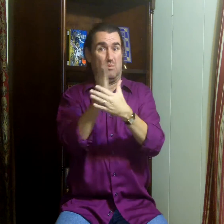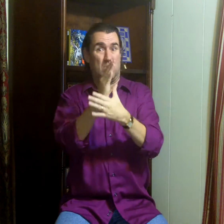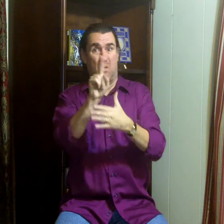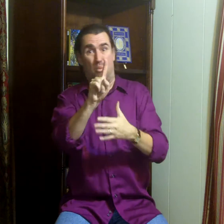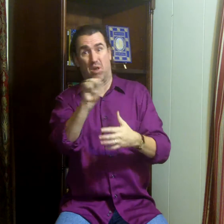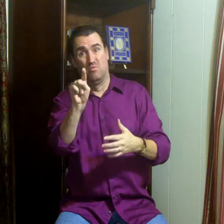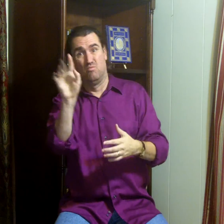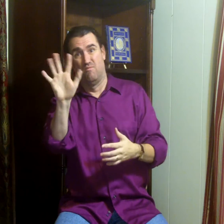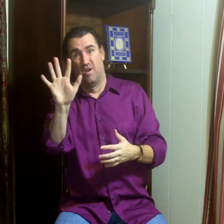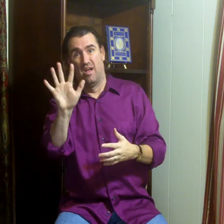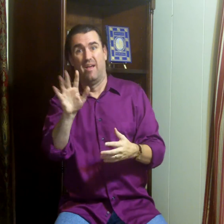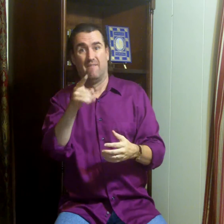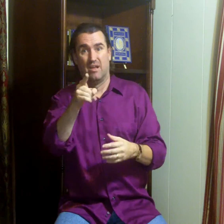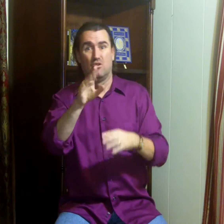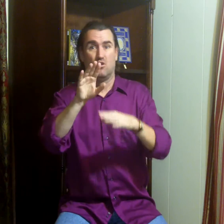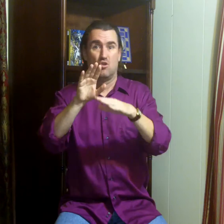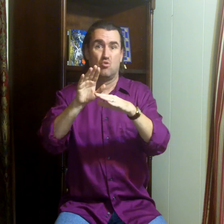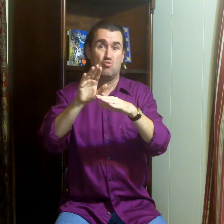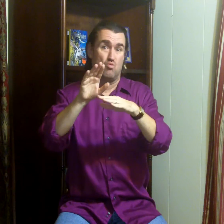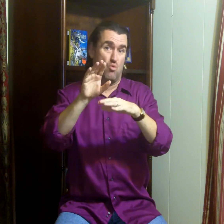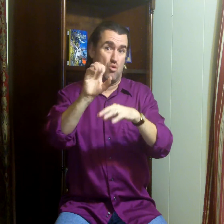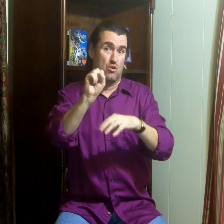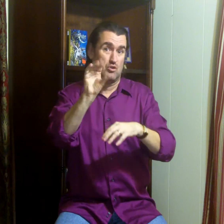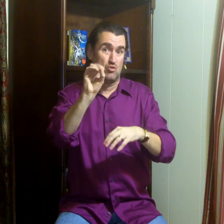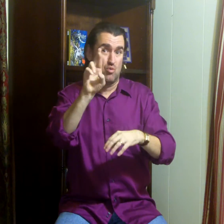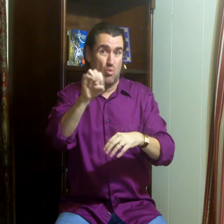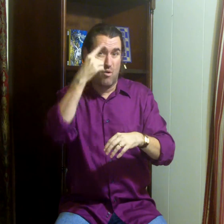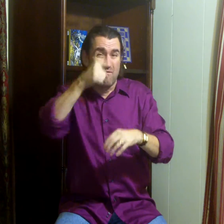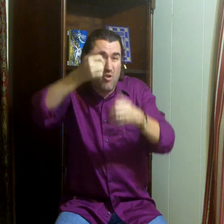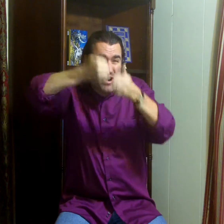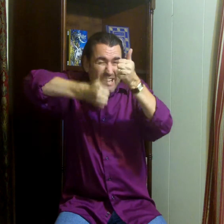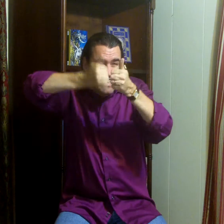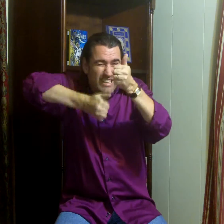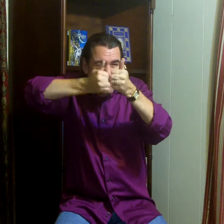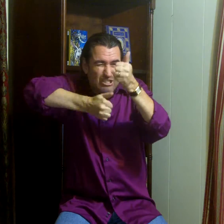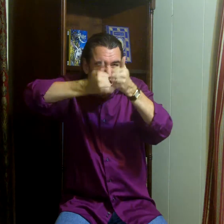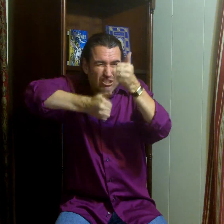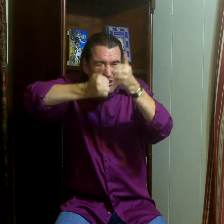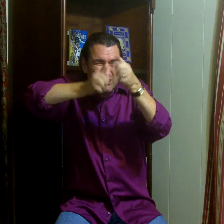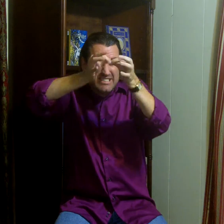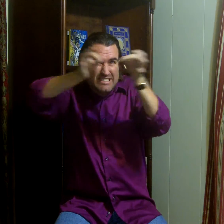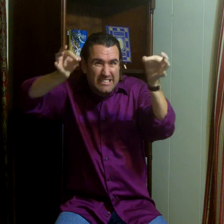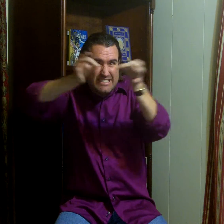do in each of those categories with the subcategory